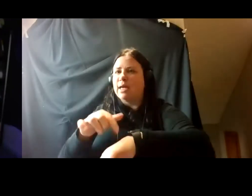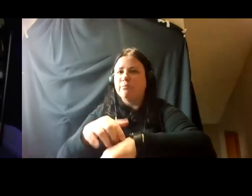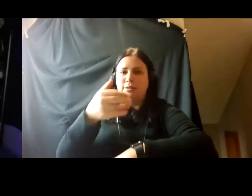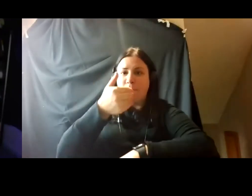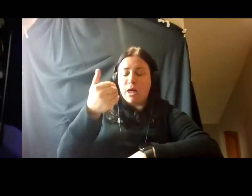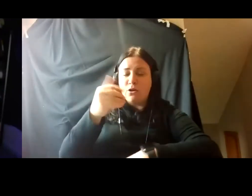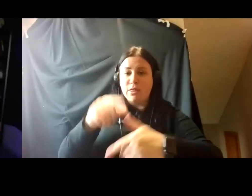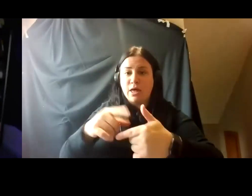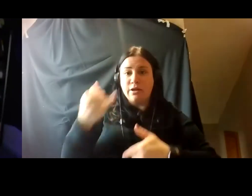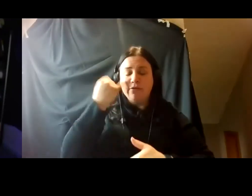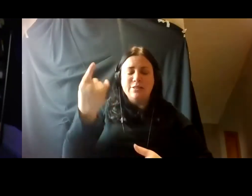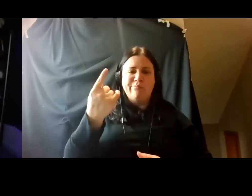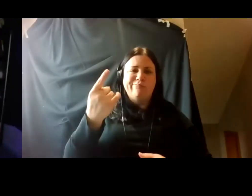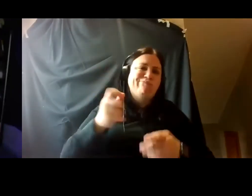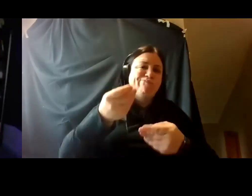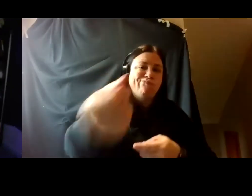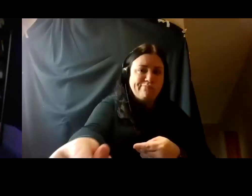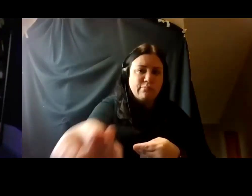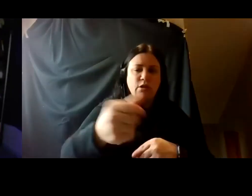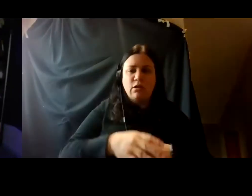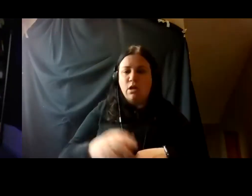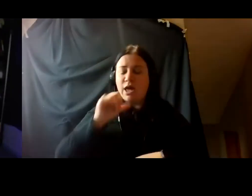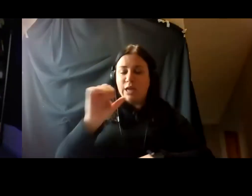than if someone ever just handed you something.